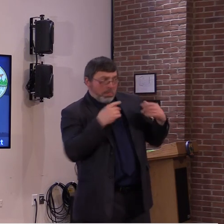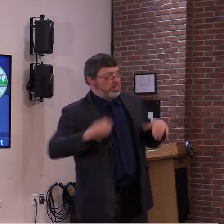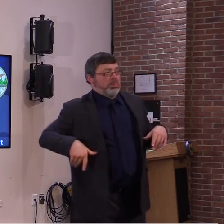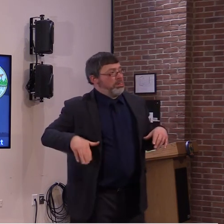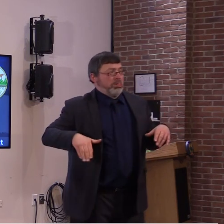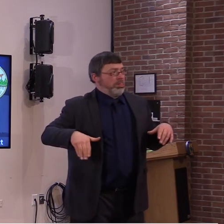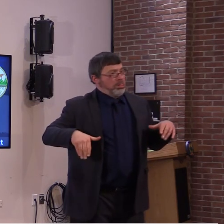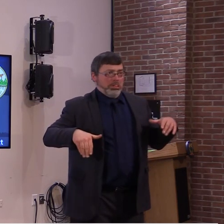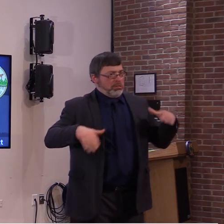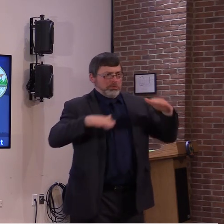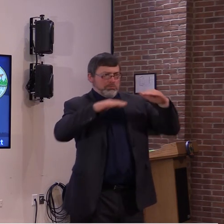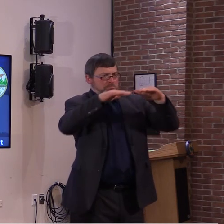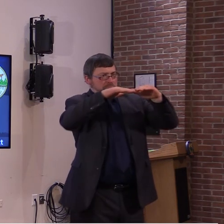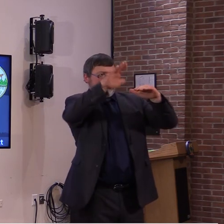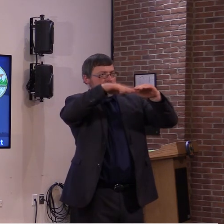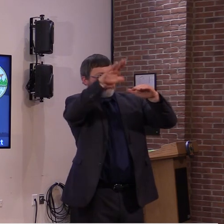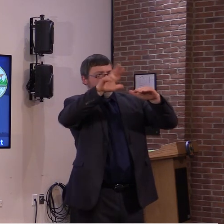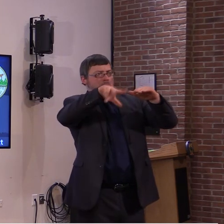Thank you.